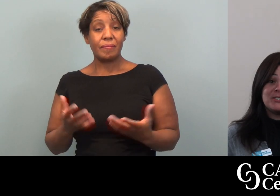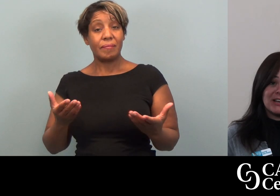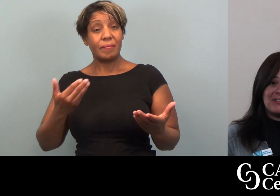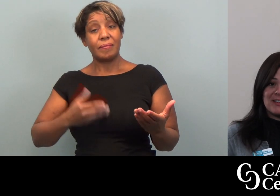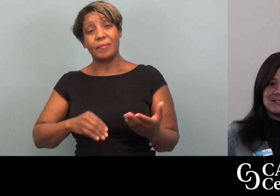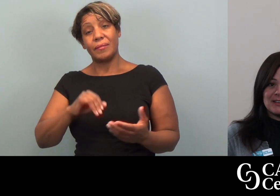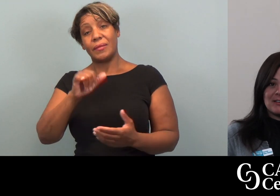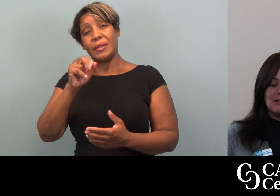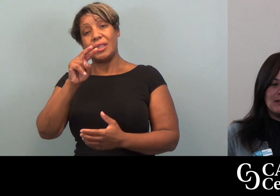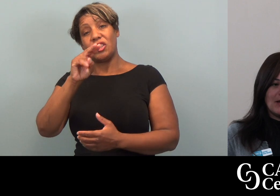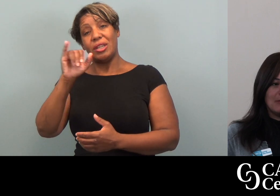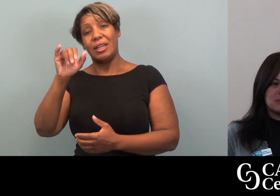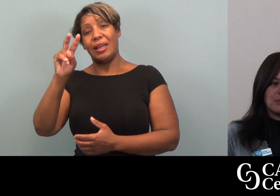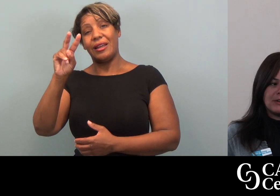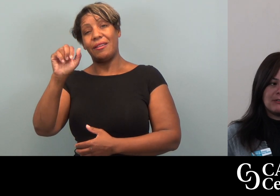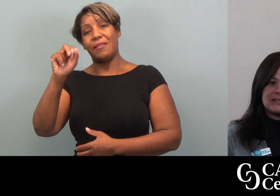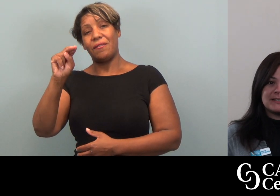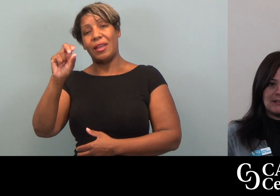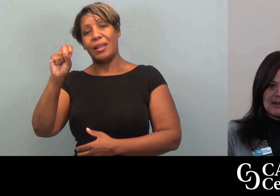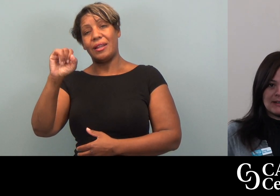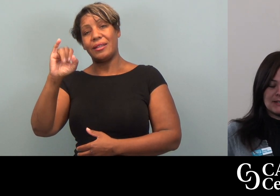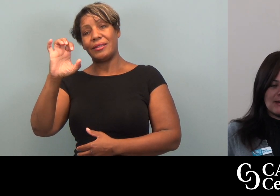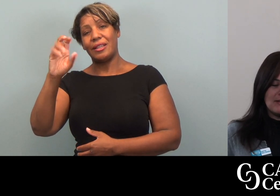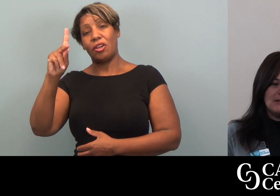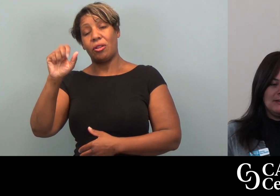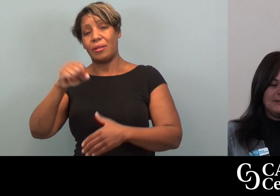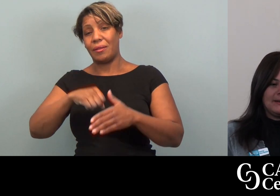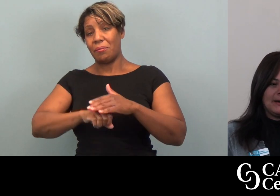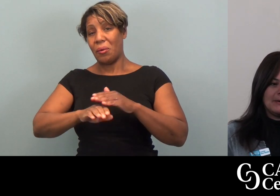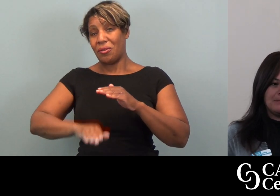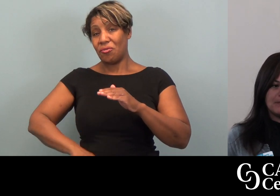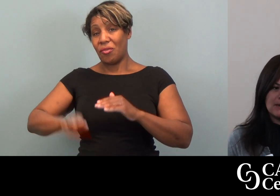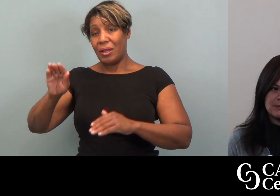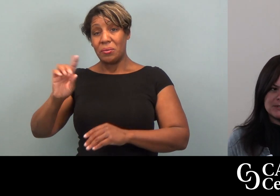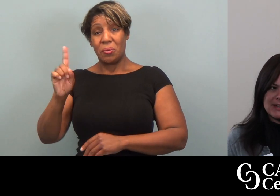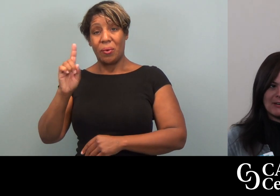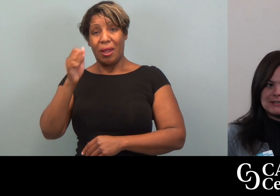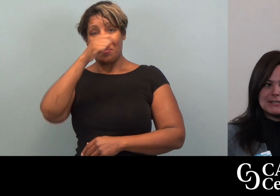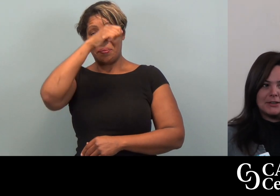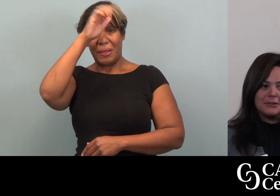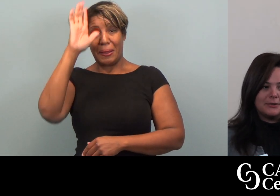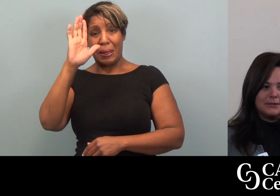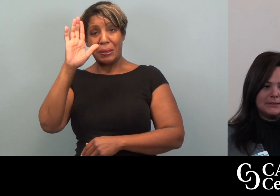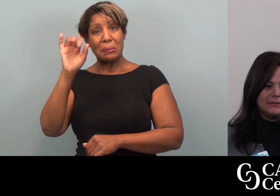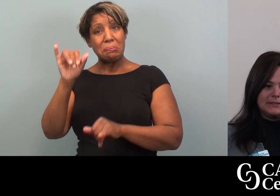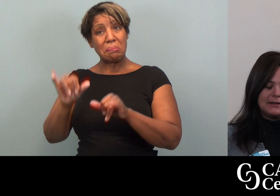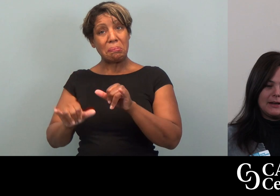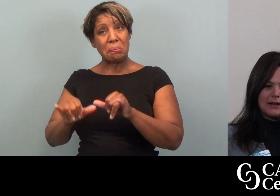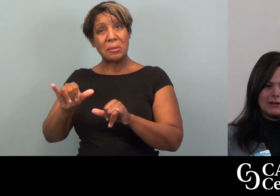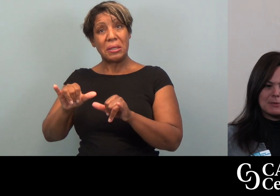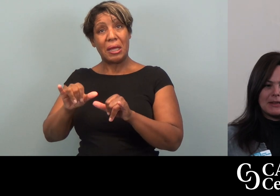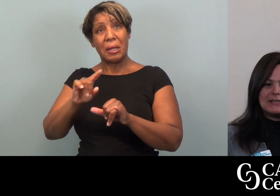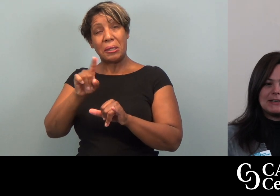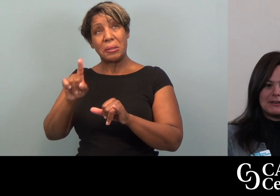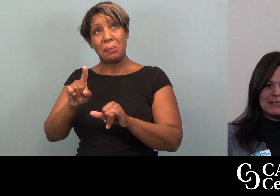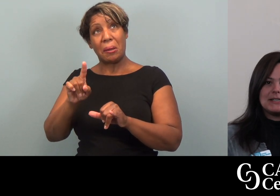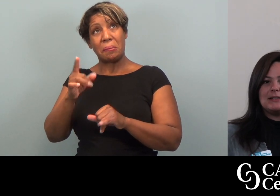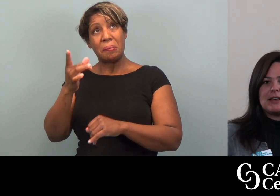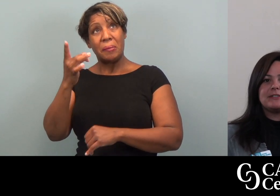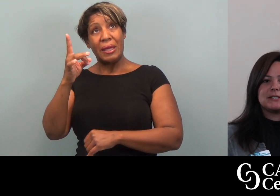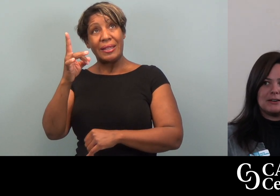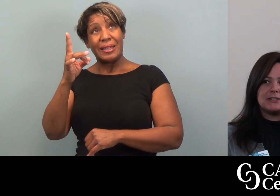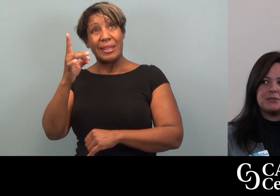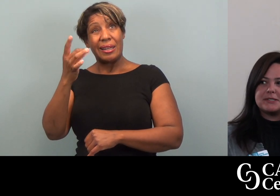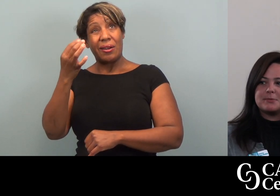My name is Jenny Van Sickle. I was born and raised in Alaska. Was there until I was probably 18 or